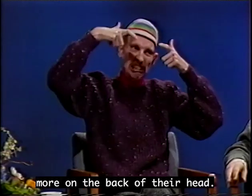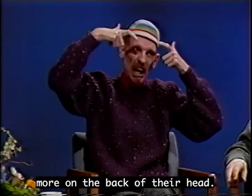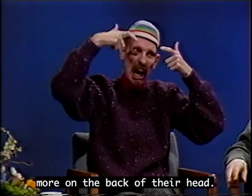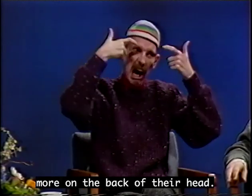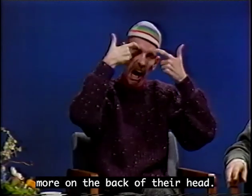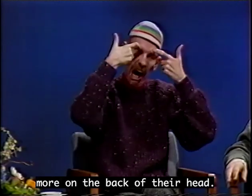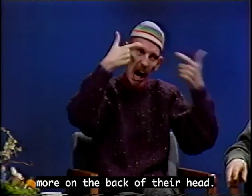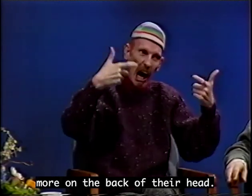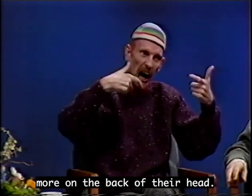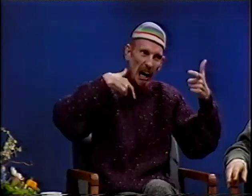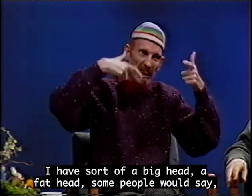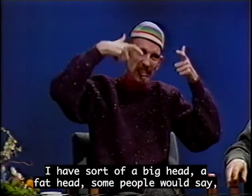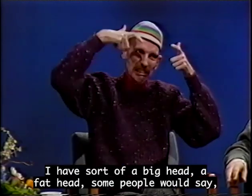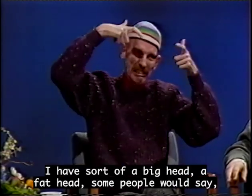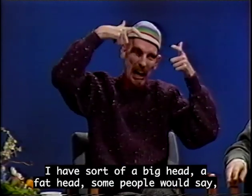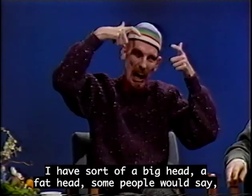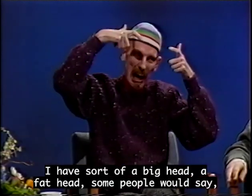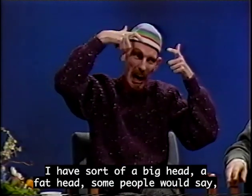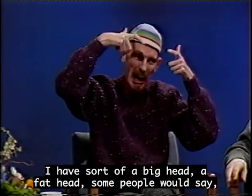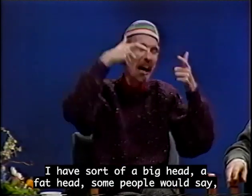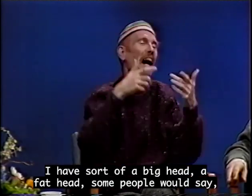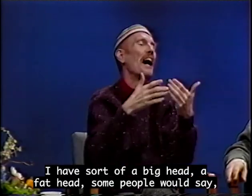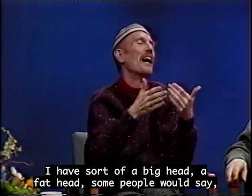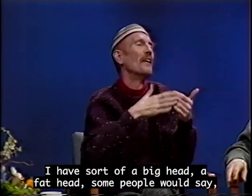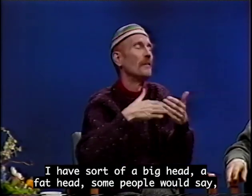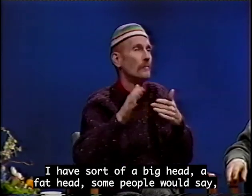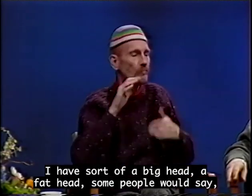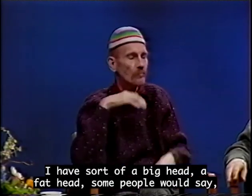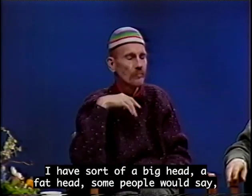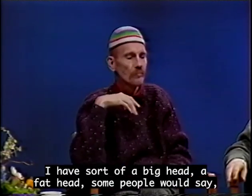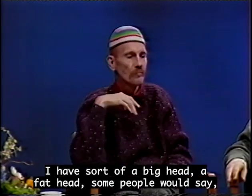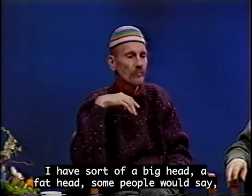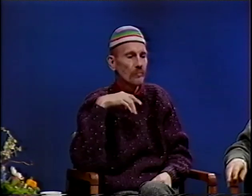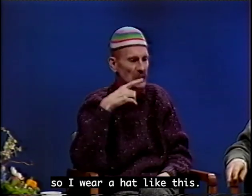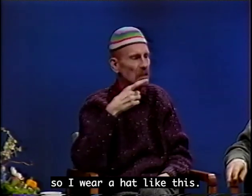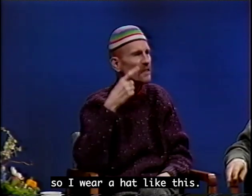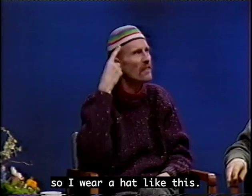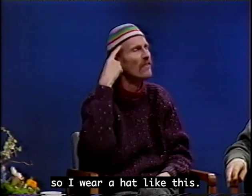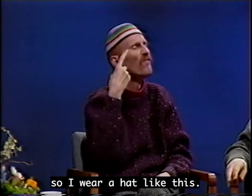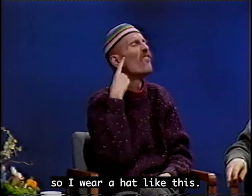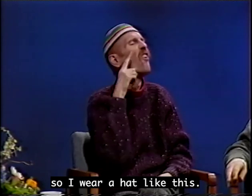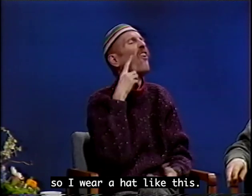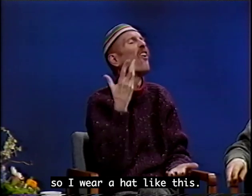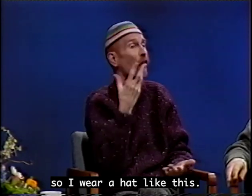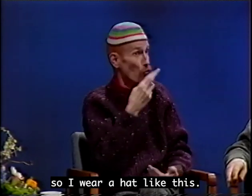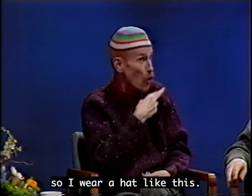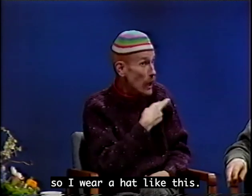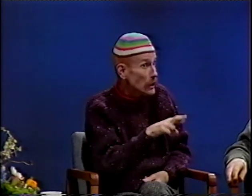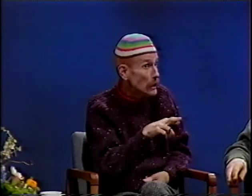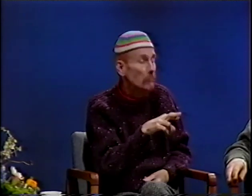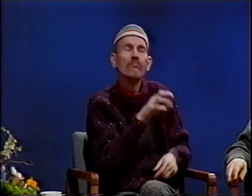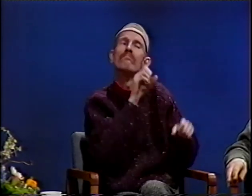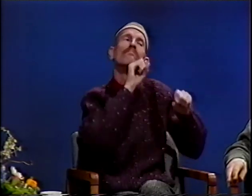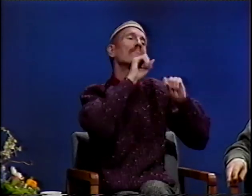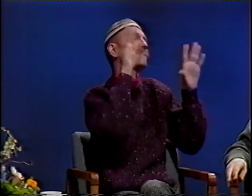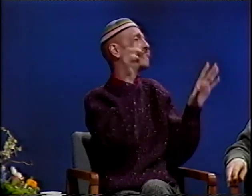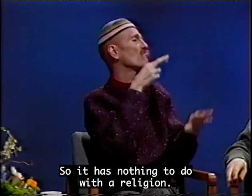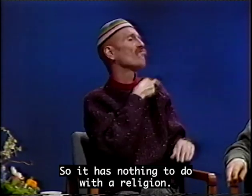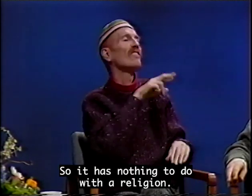head. I have sort of a big head, a fat head, some people would say, so I wear a hat like this. So it